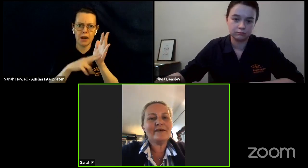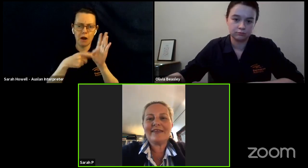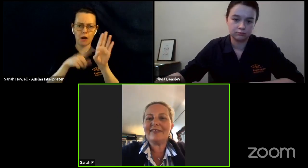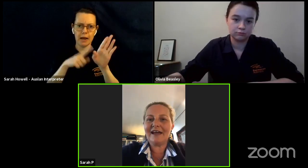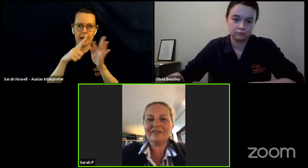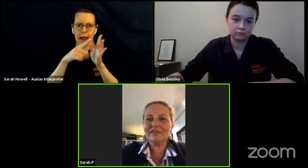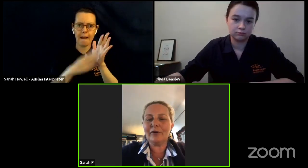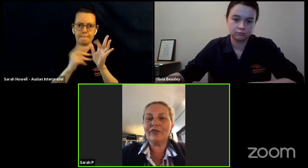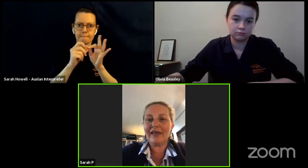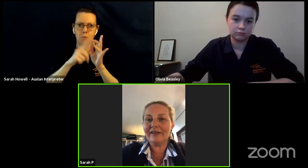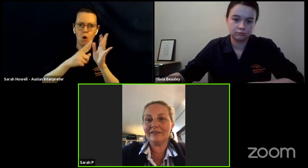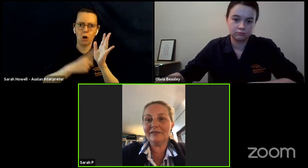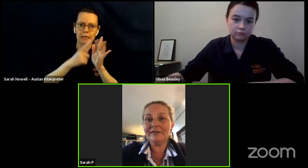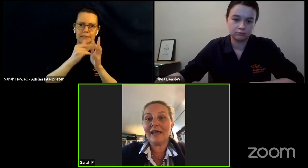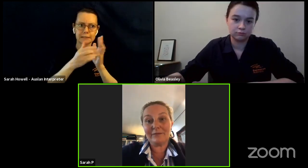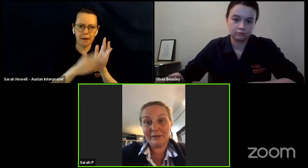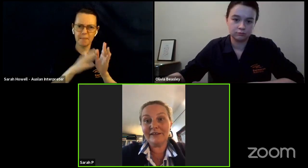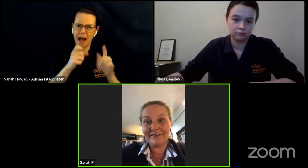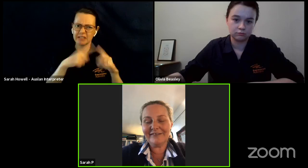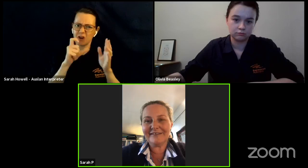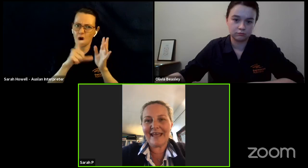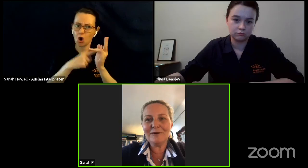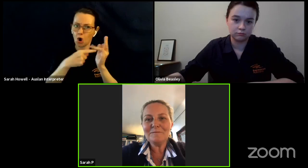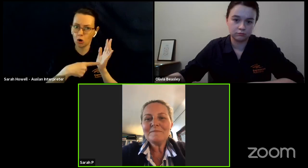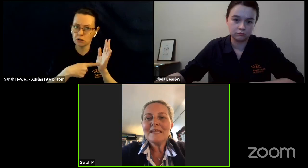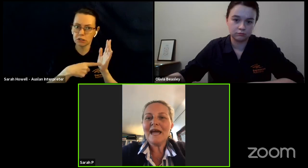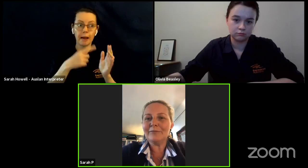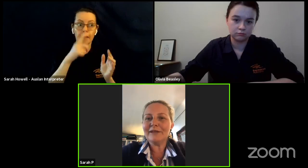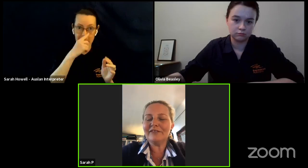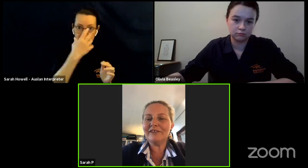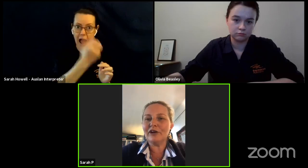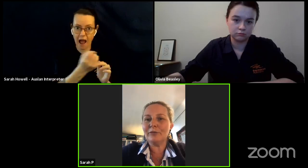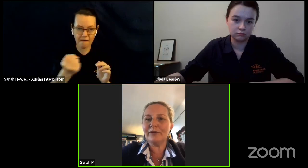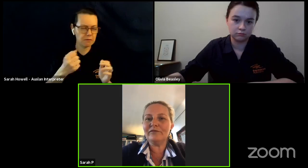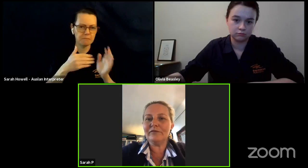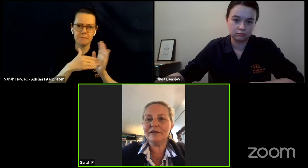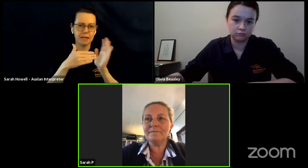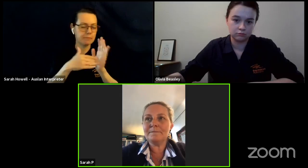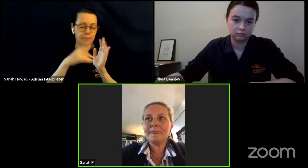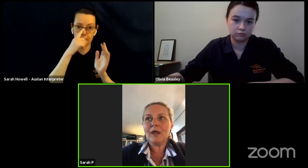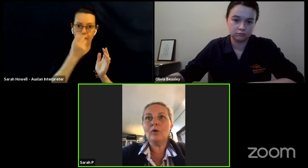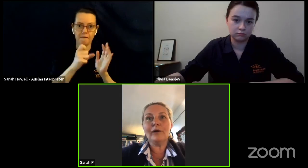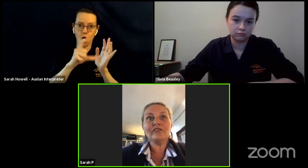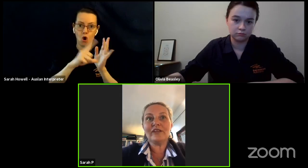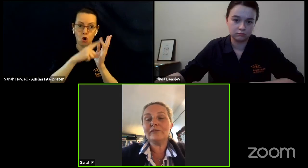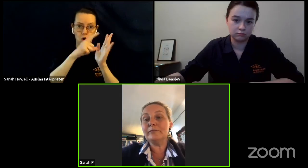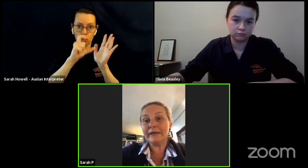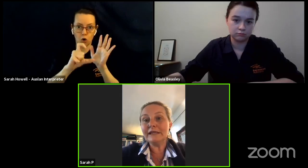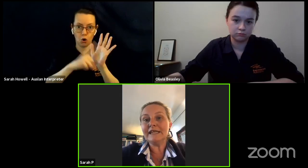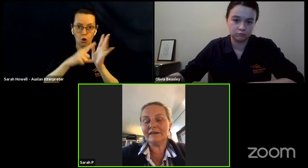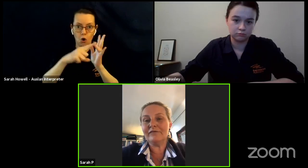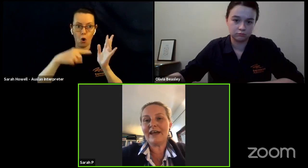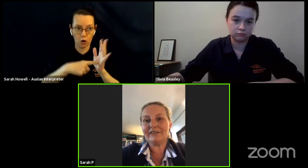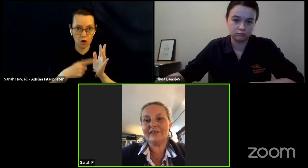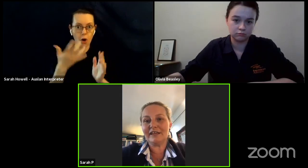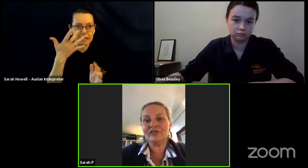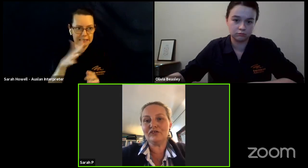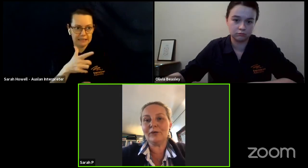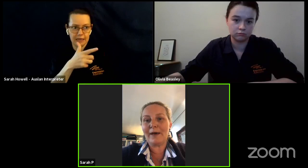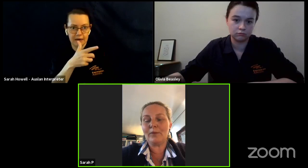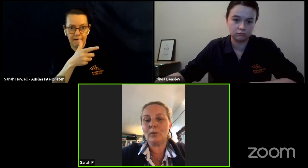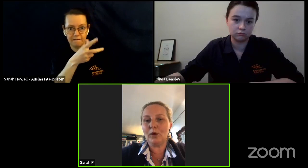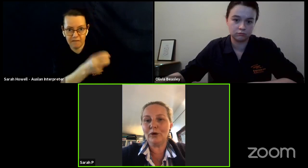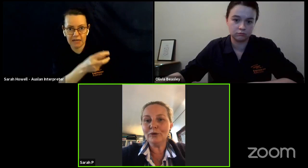we have had thousands upon thousands and millions now, considering we've given almost 7 billion